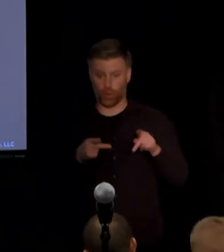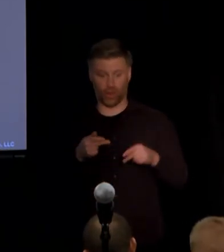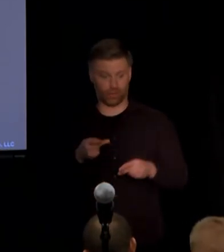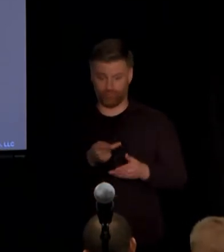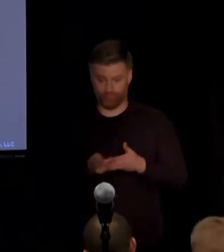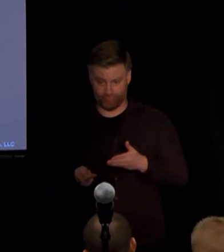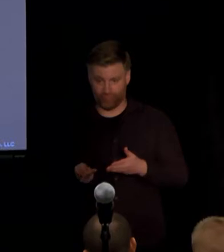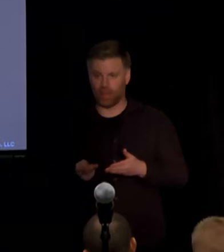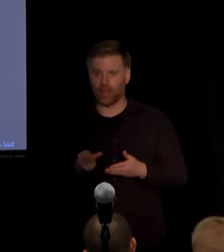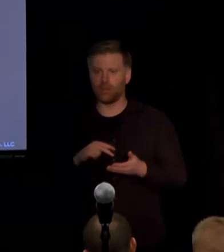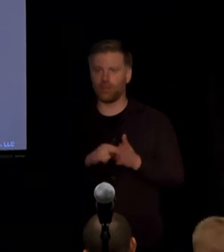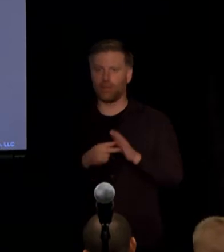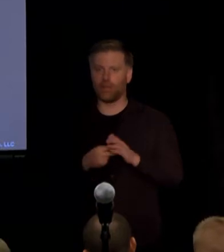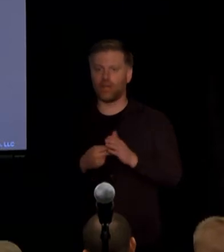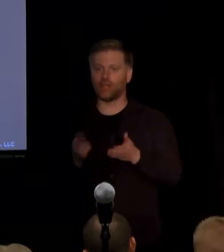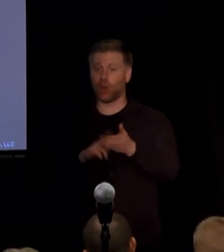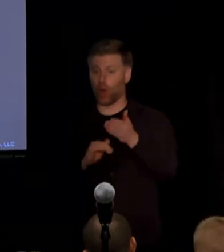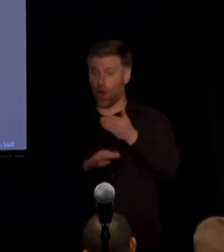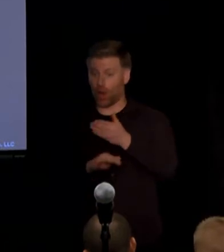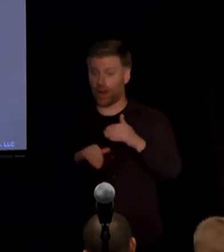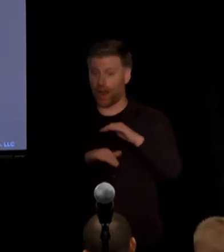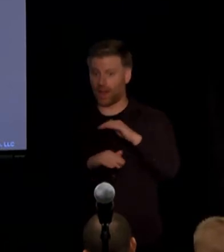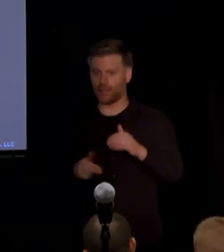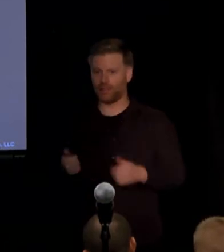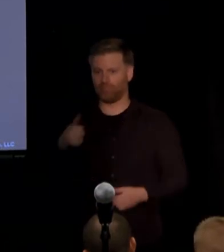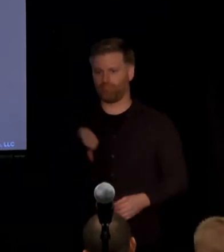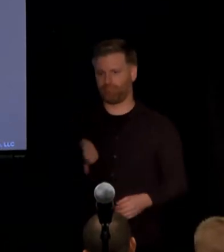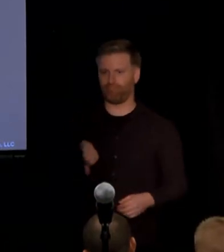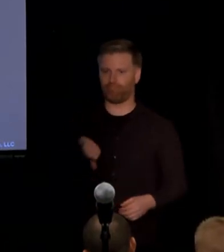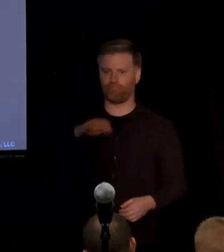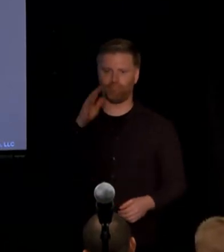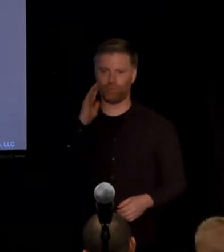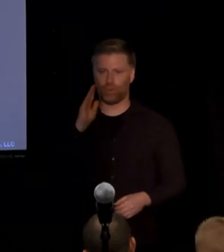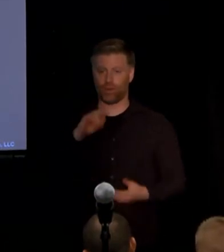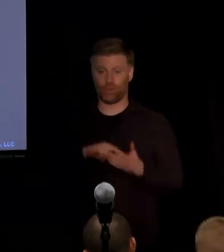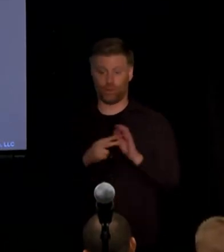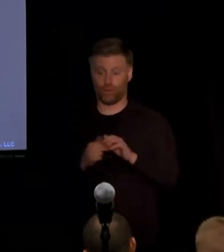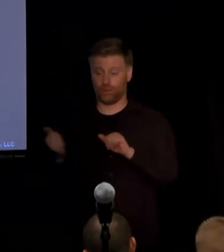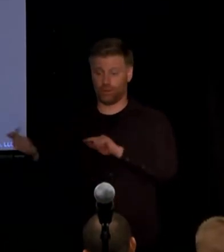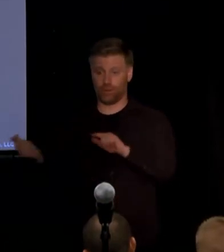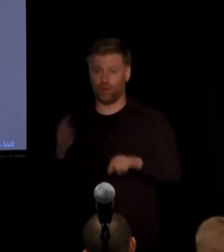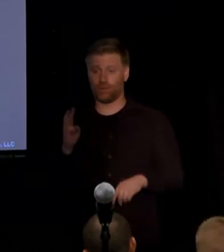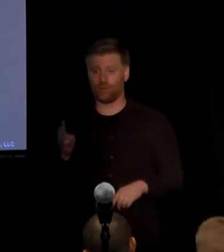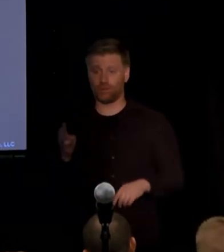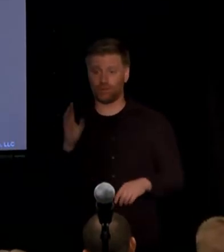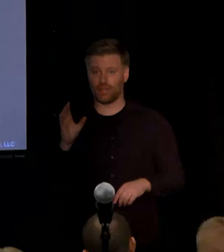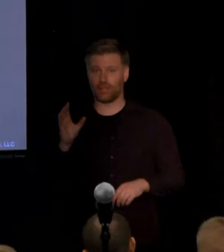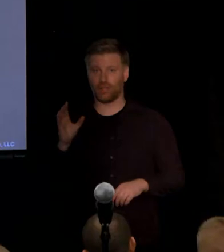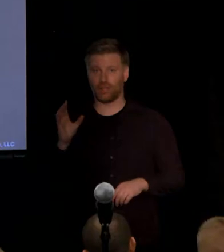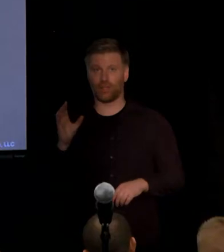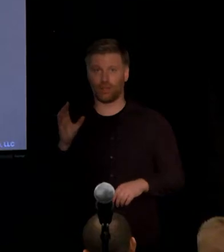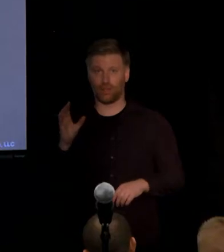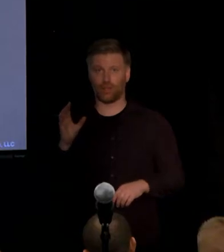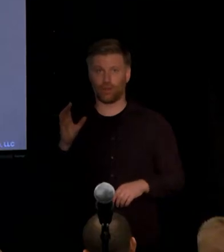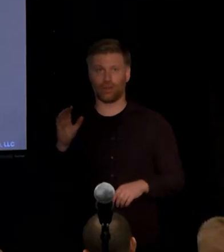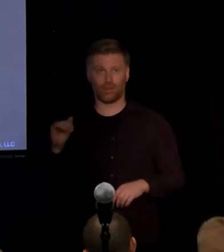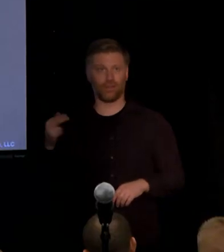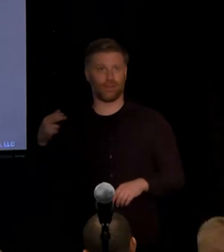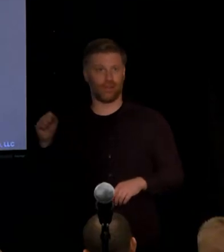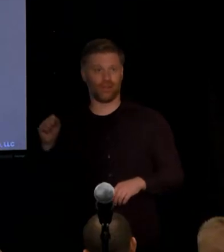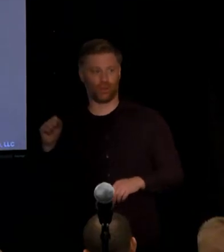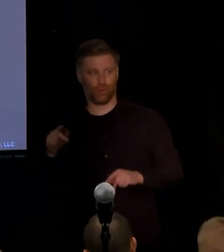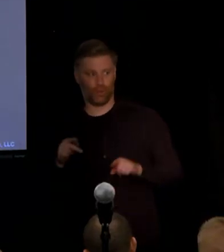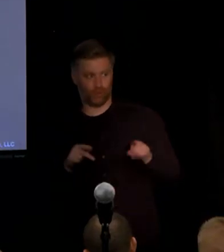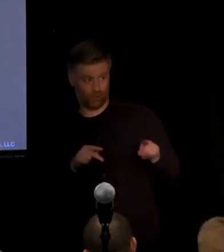them login access. So all 600, I'm looking to our high school person for the numbers,